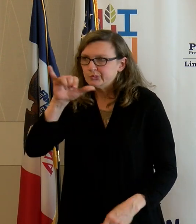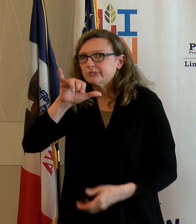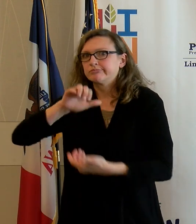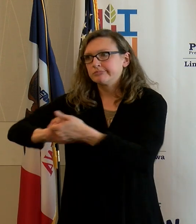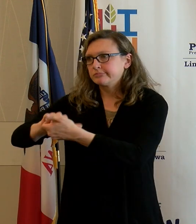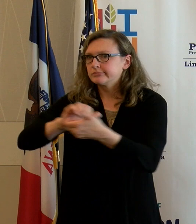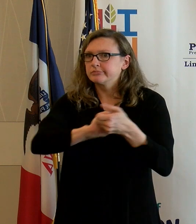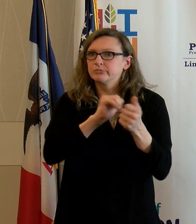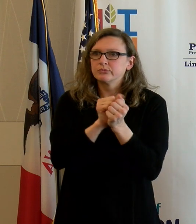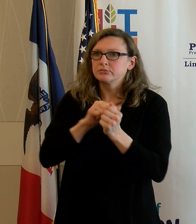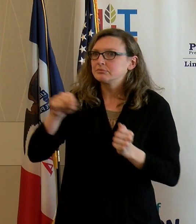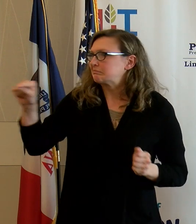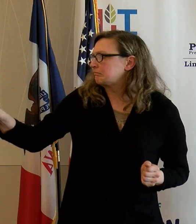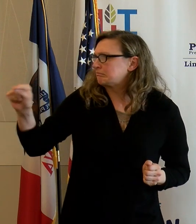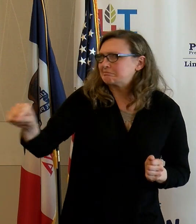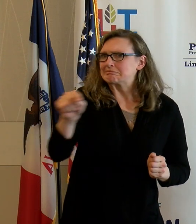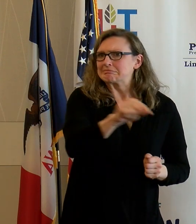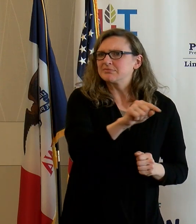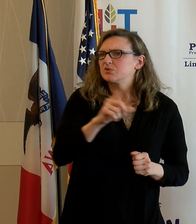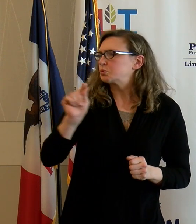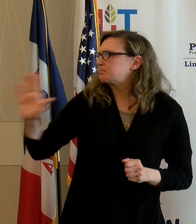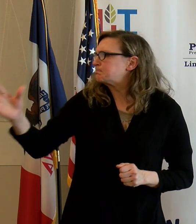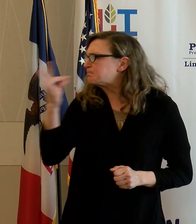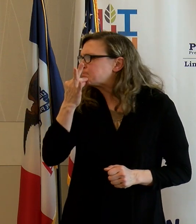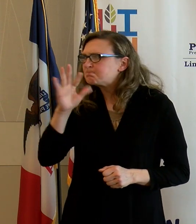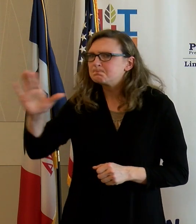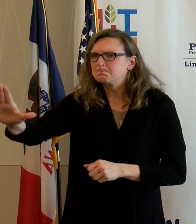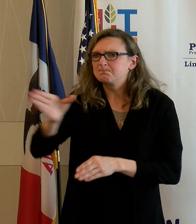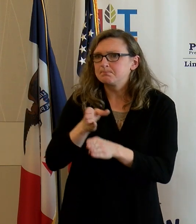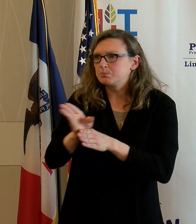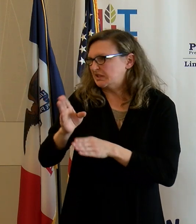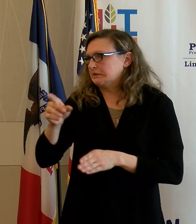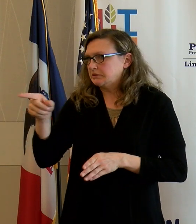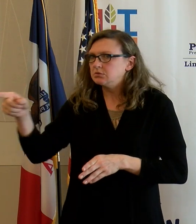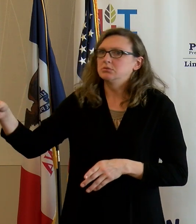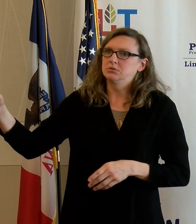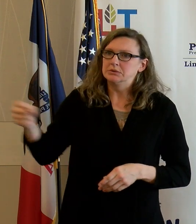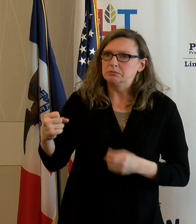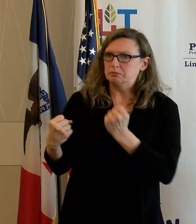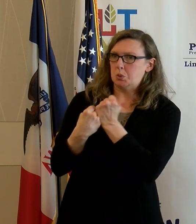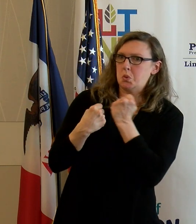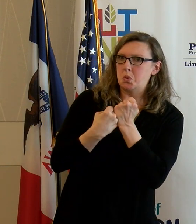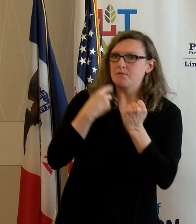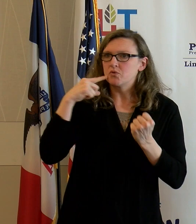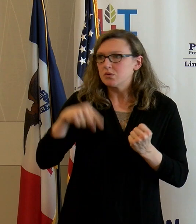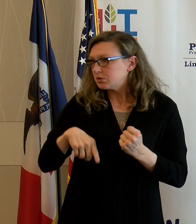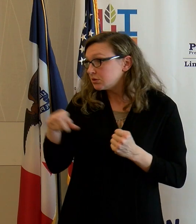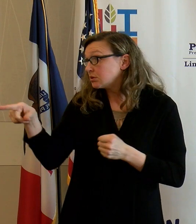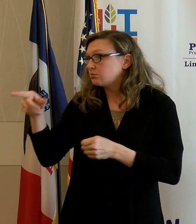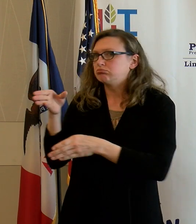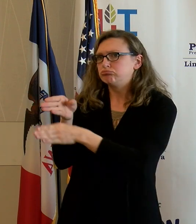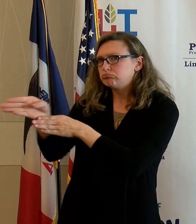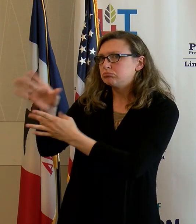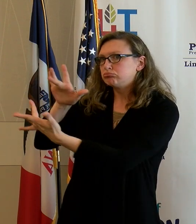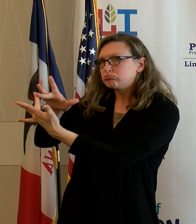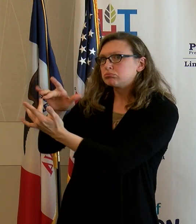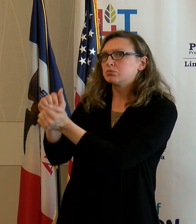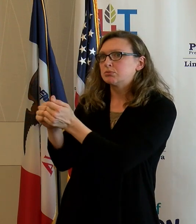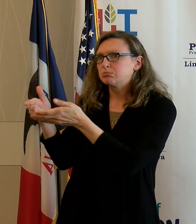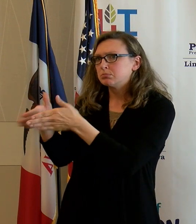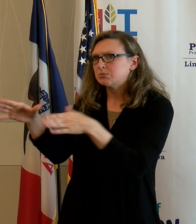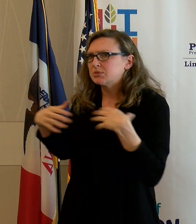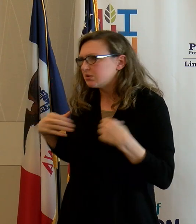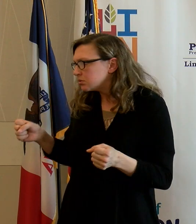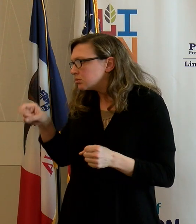make sure that every single individual that is ill is not only connected with public health, but we are doing that contact tracing and also doing that